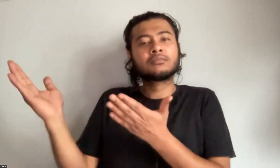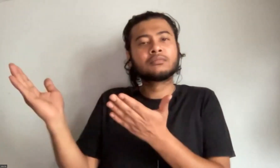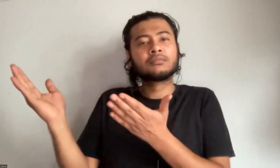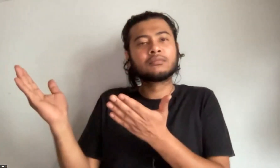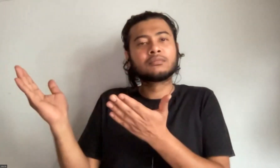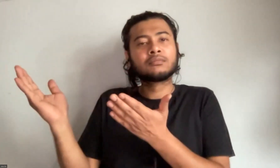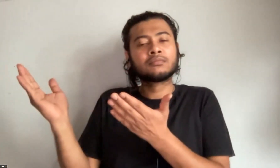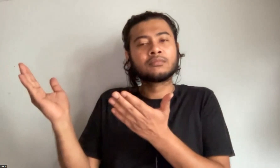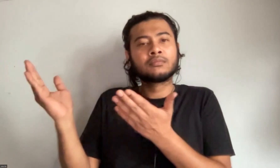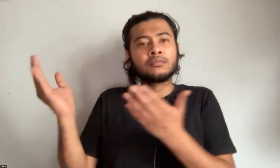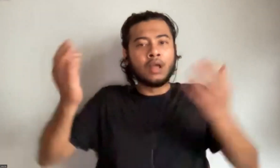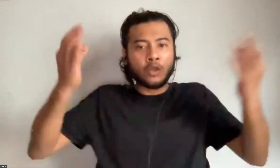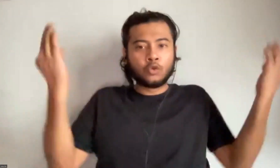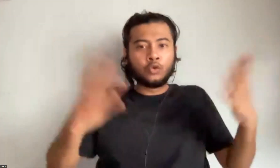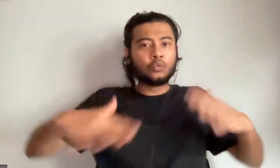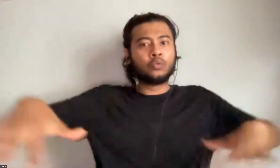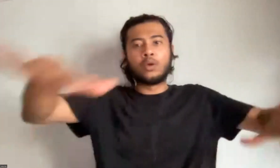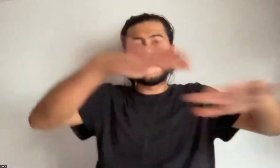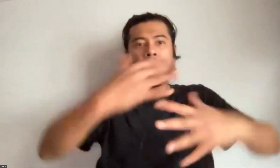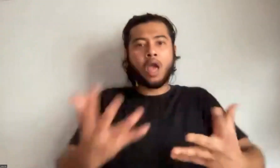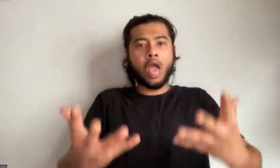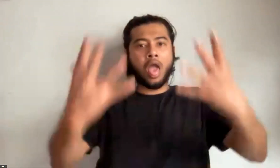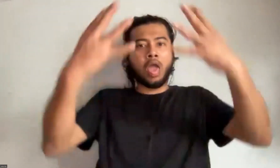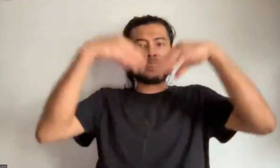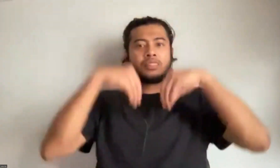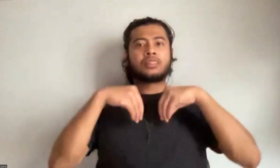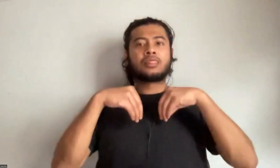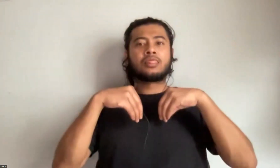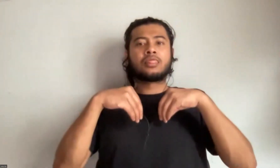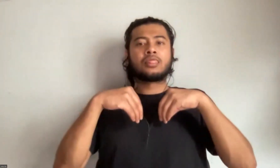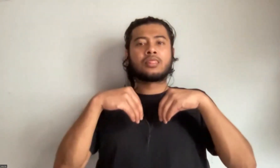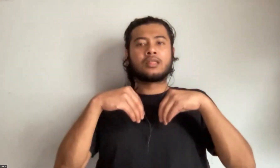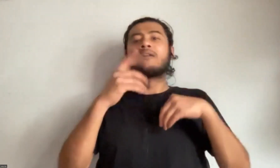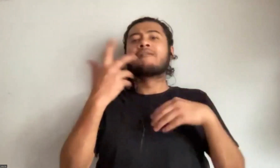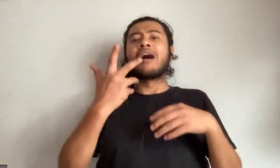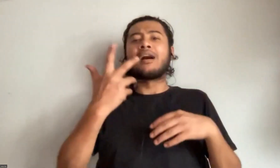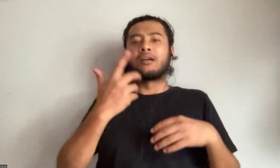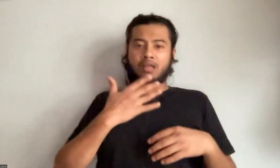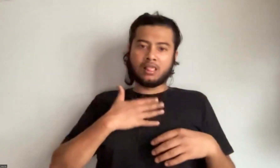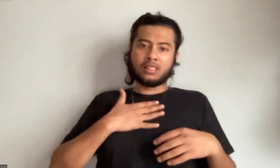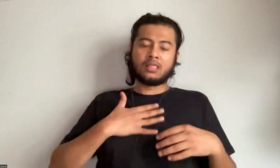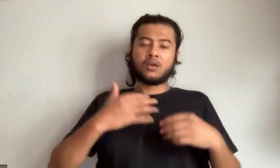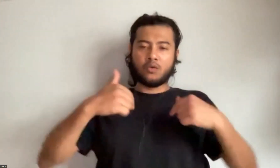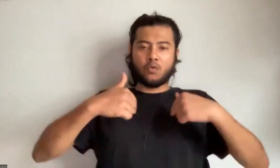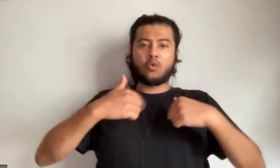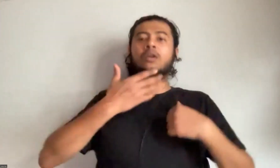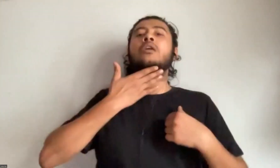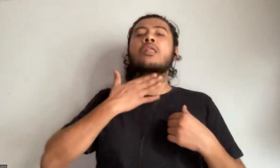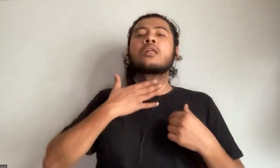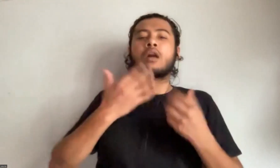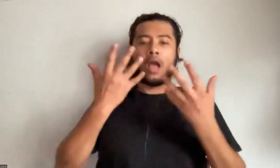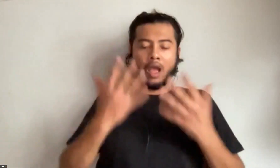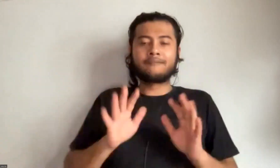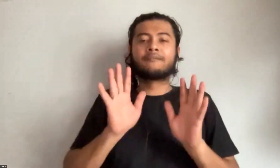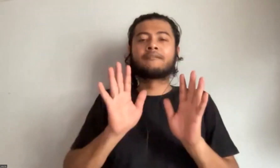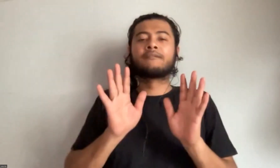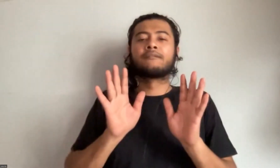It was our desire that we wanted to enjoy away from Krishna. He has provided us a beautiful home. He has provided us all the